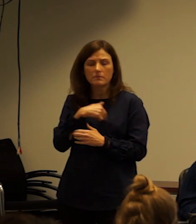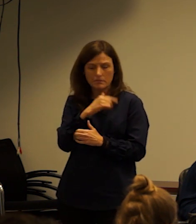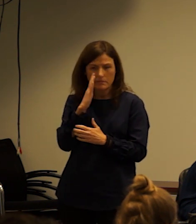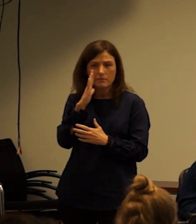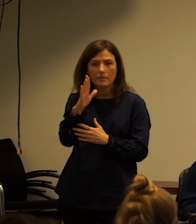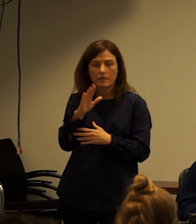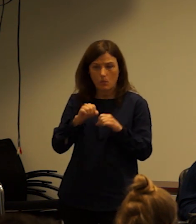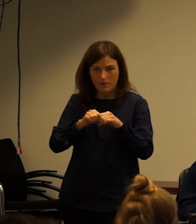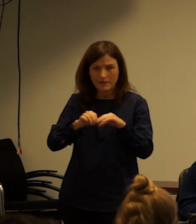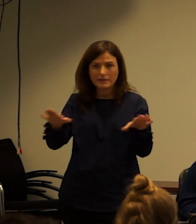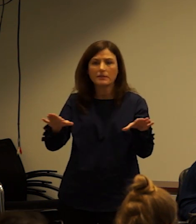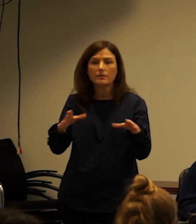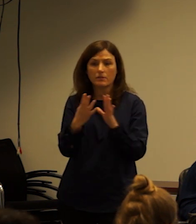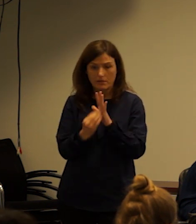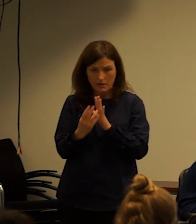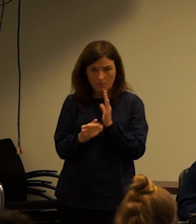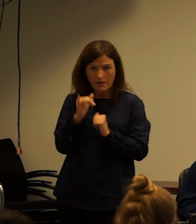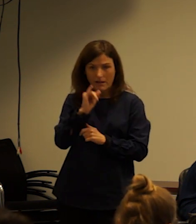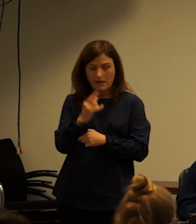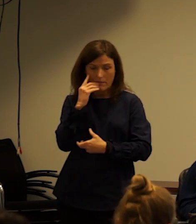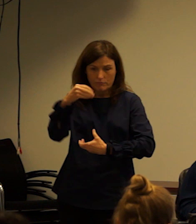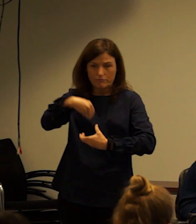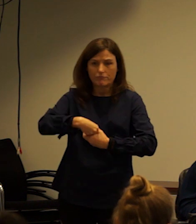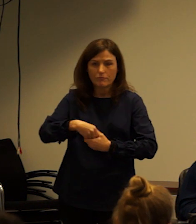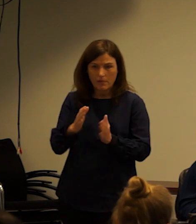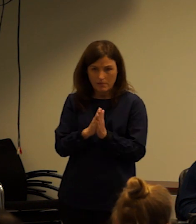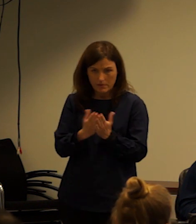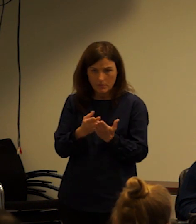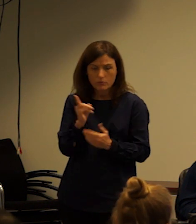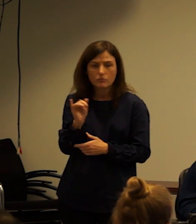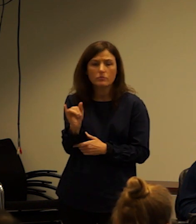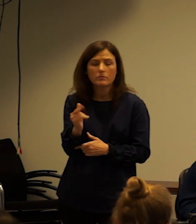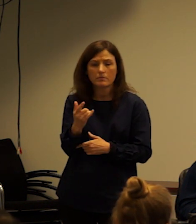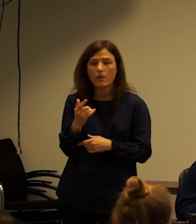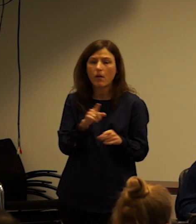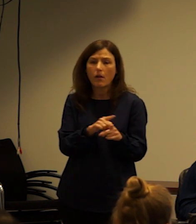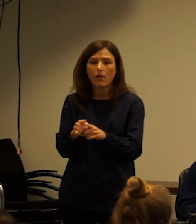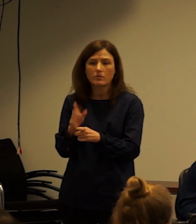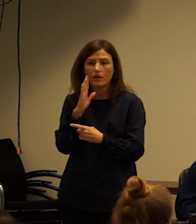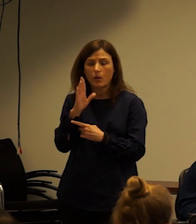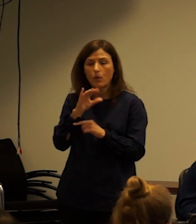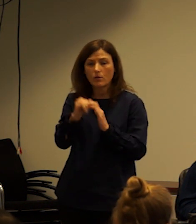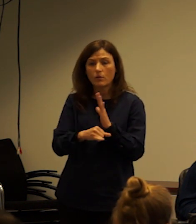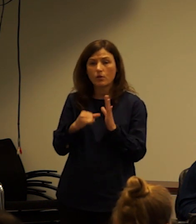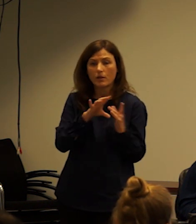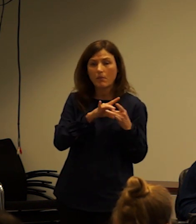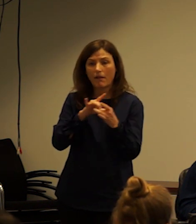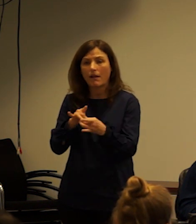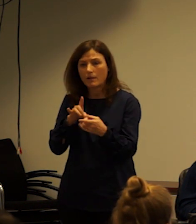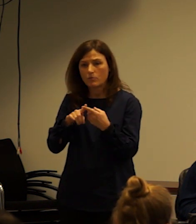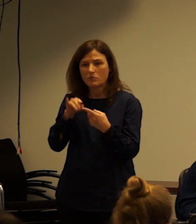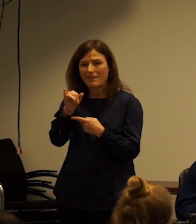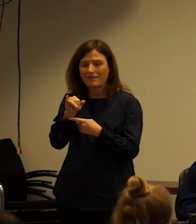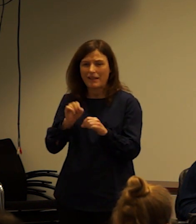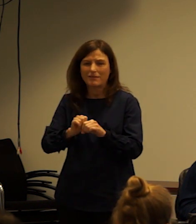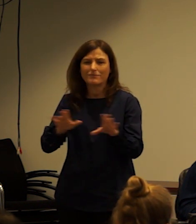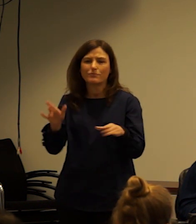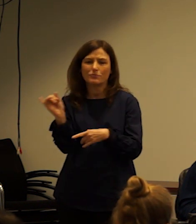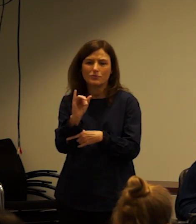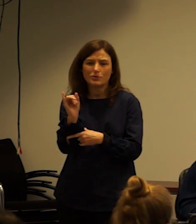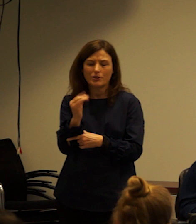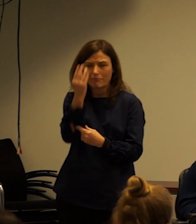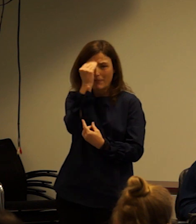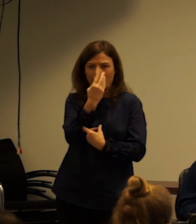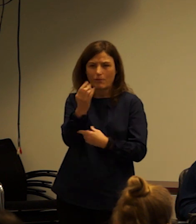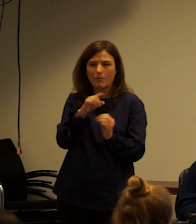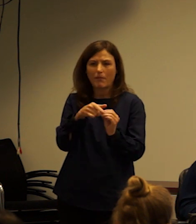will send you a copy of that to put inside the notebook, but we also will do a YouTube link eventually and get that out there to you and let you